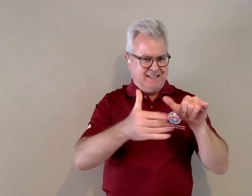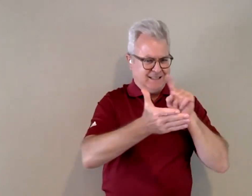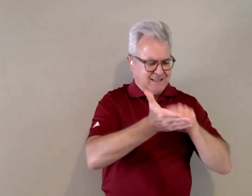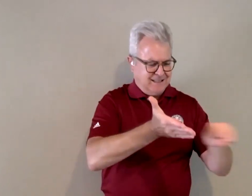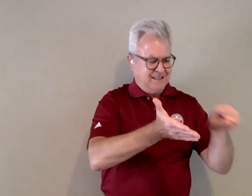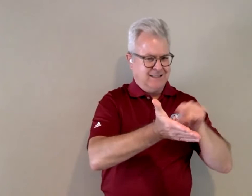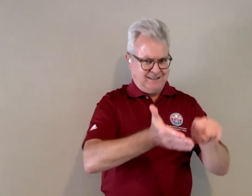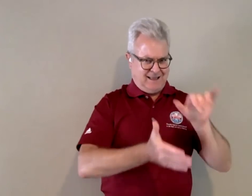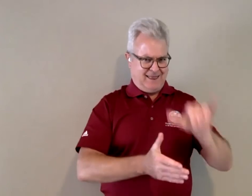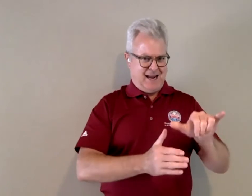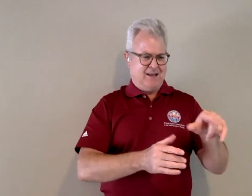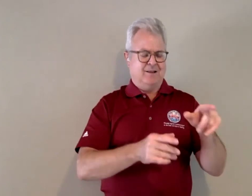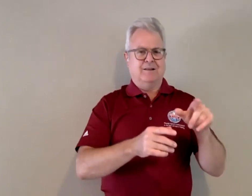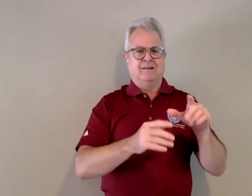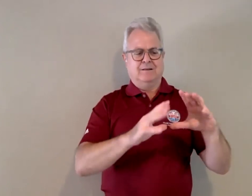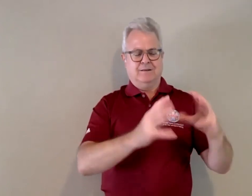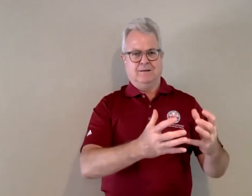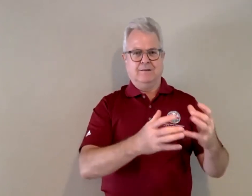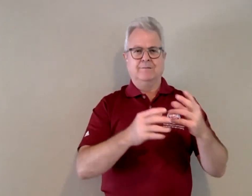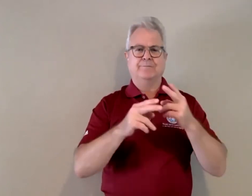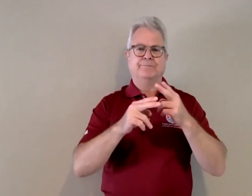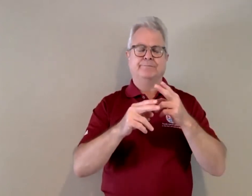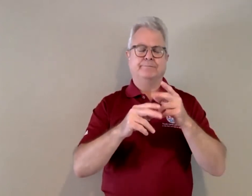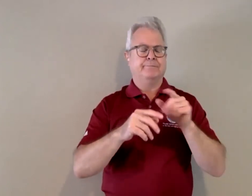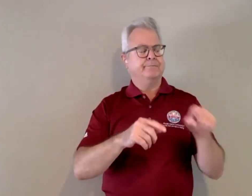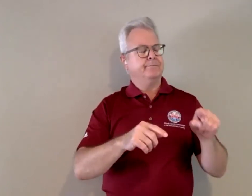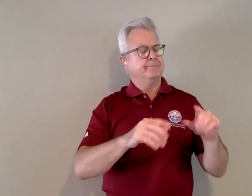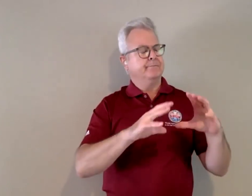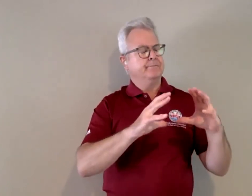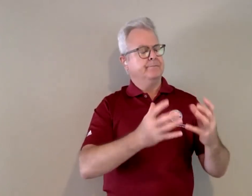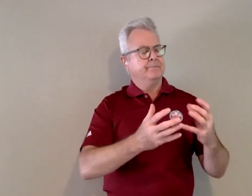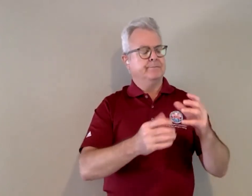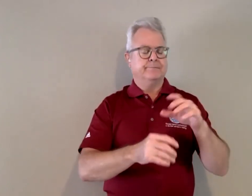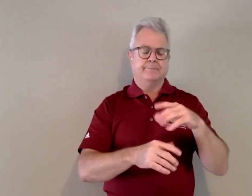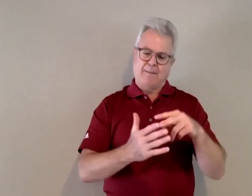But you have to understand, there's still science behind all of this.